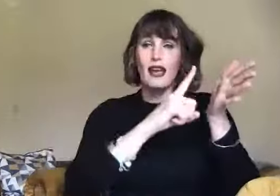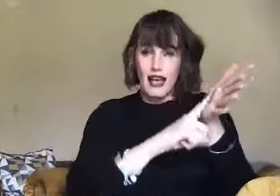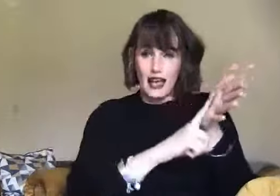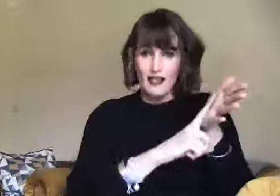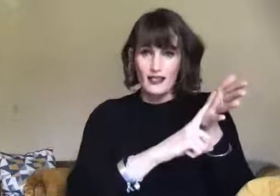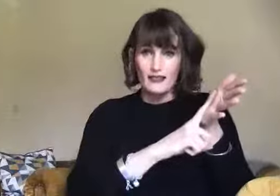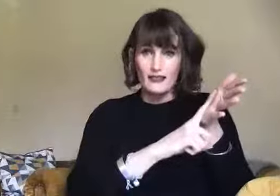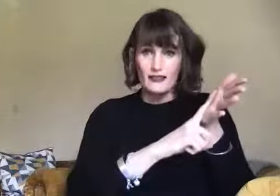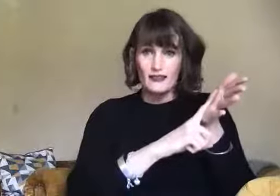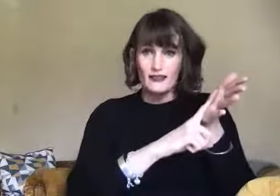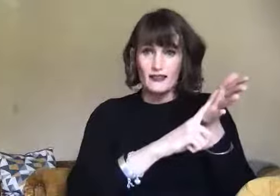L,